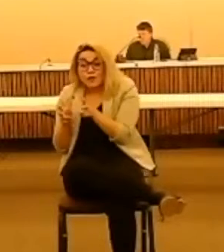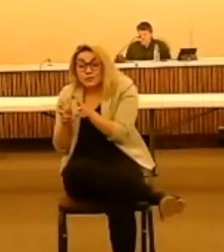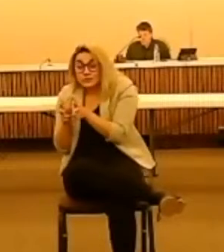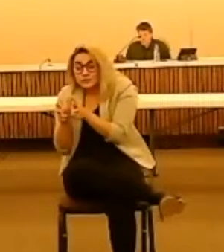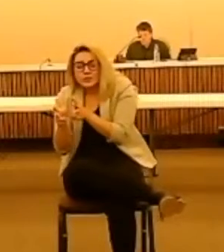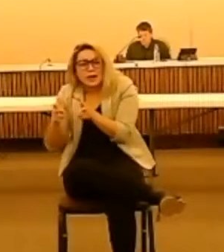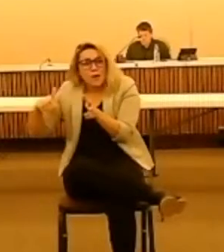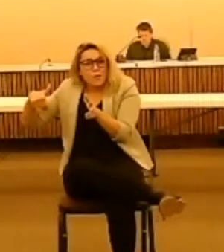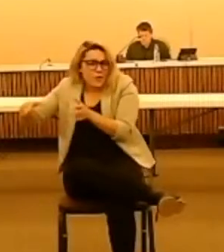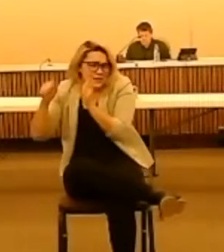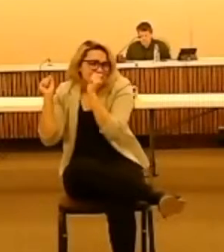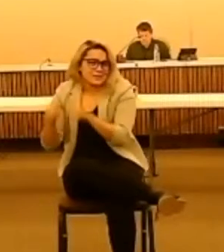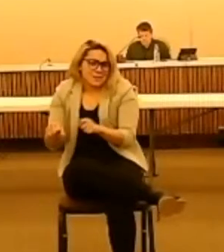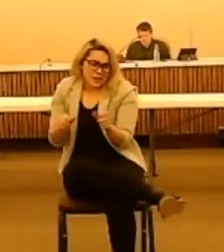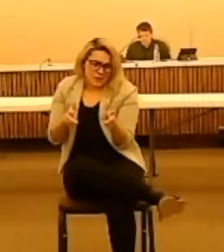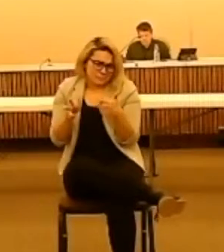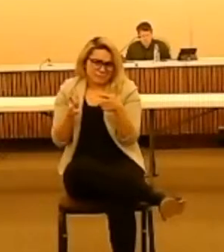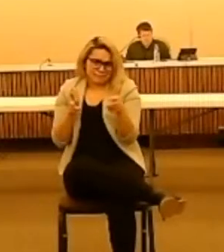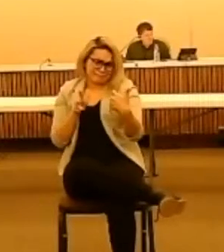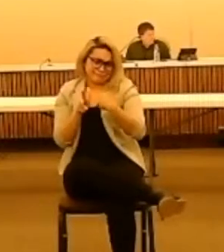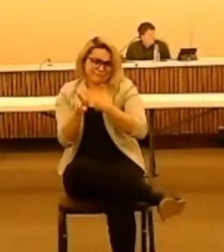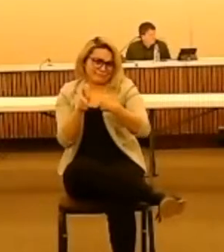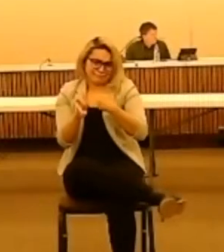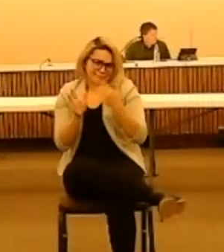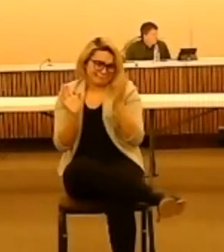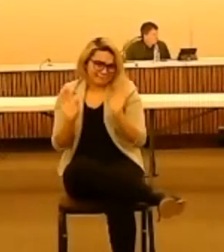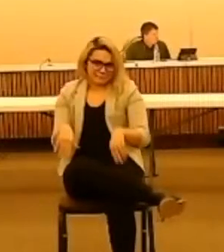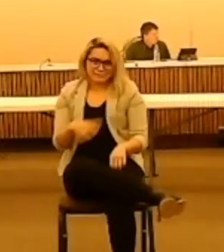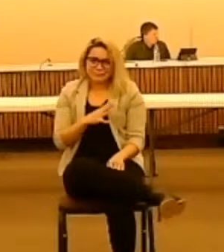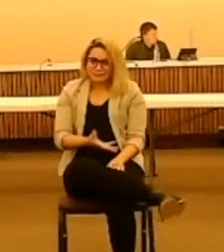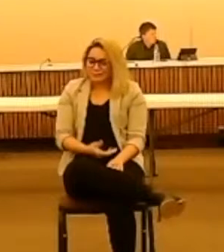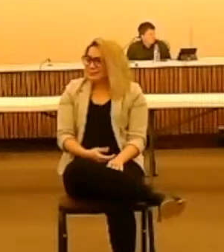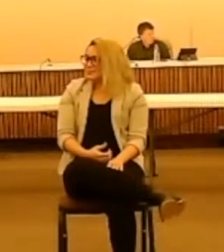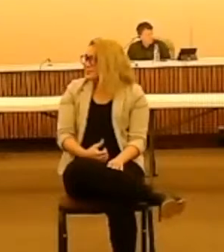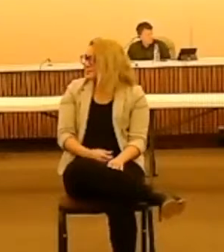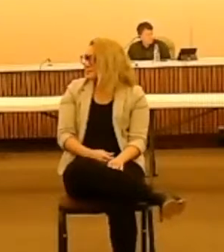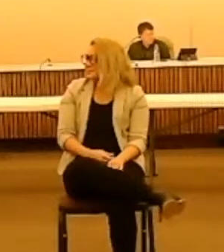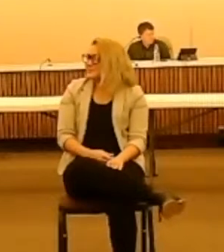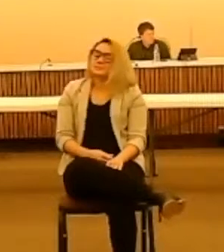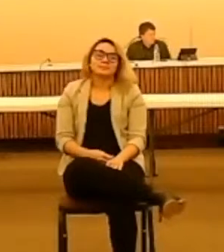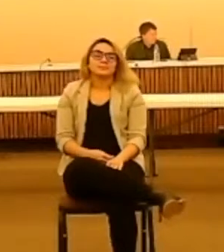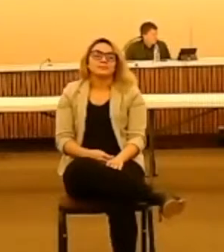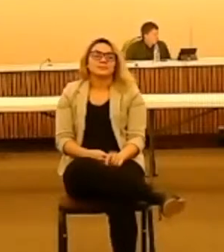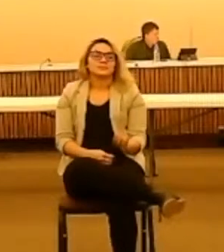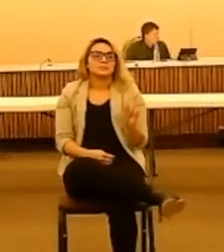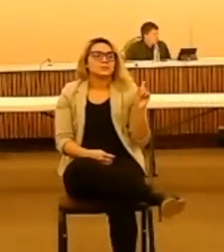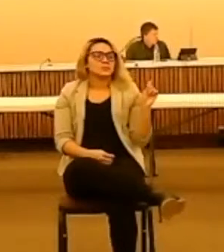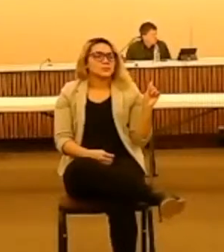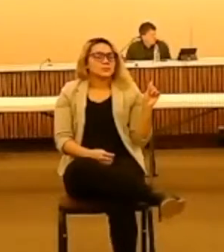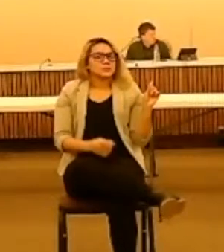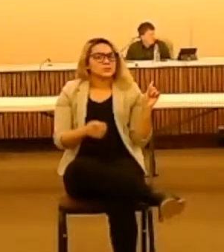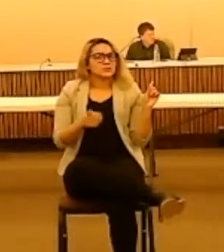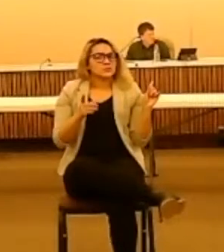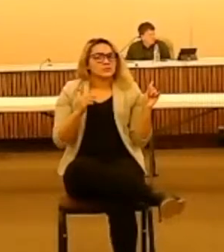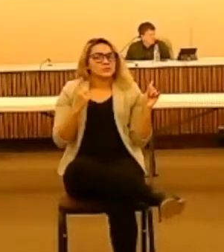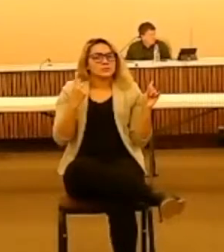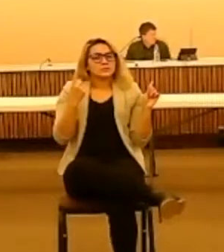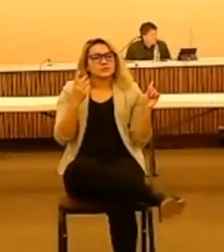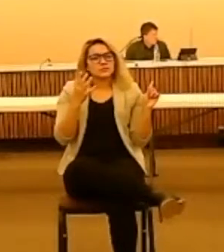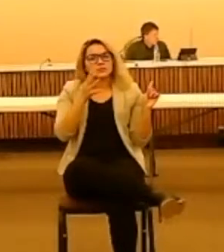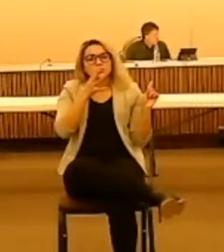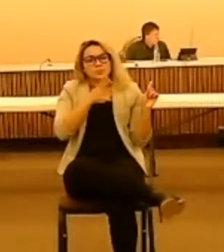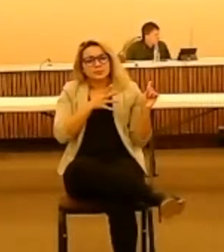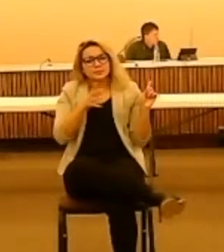Thank you. Jess, you just said something I just want to make sure I heard it correctly. You said one building